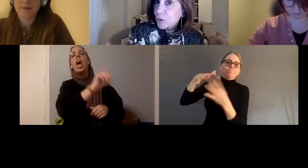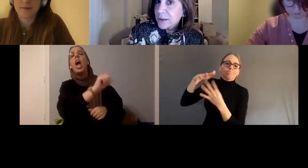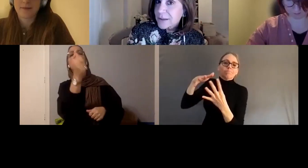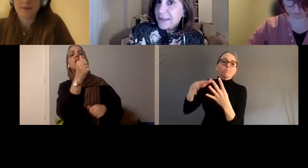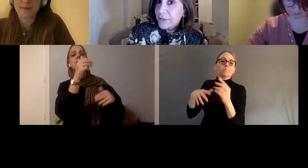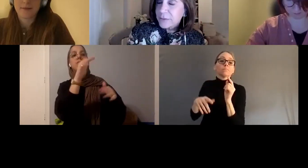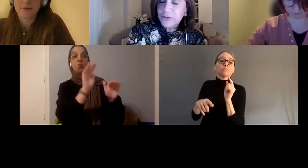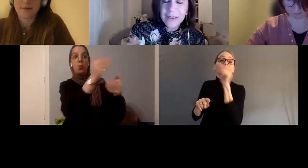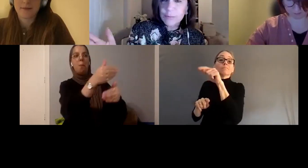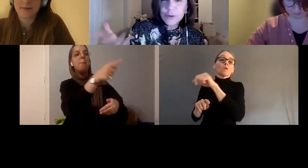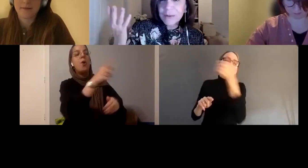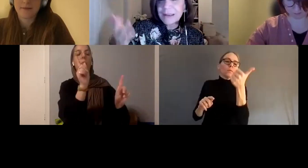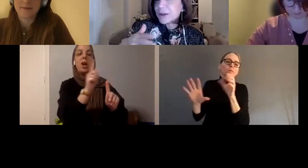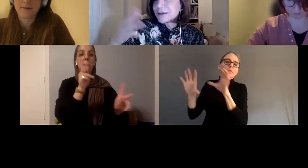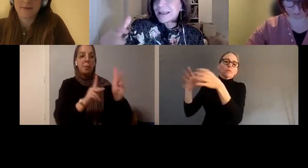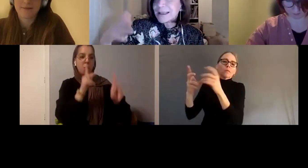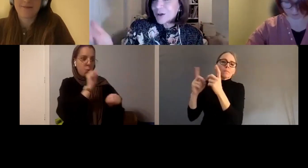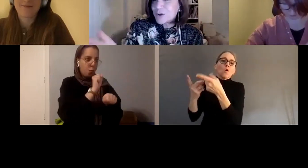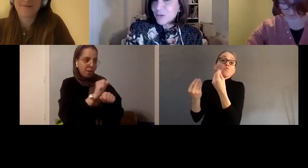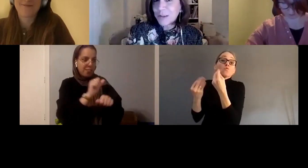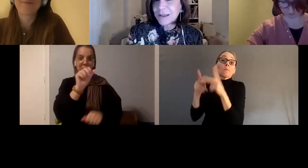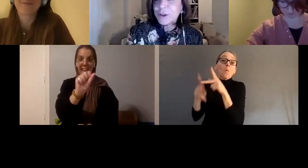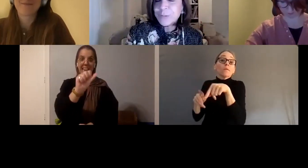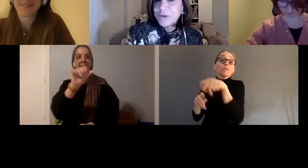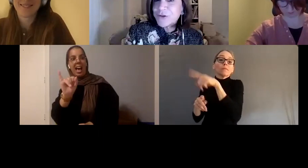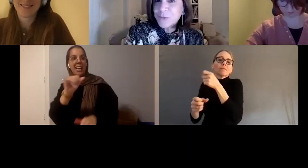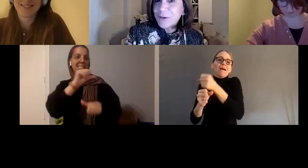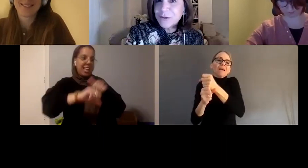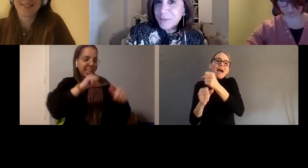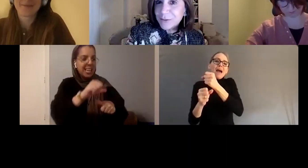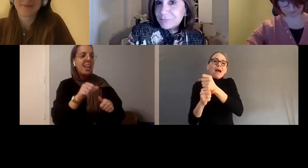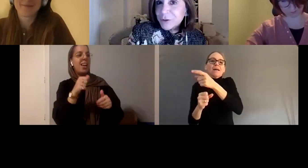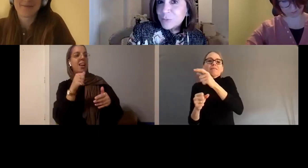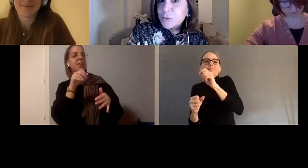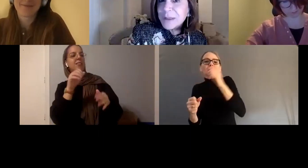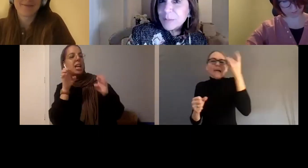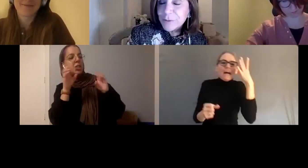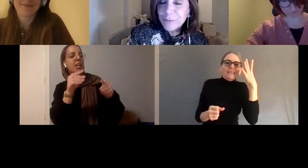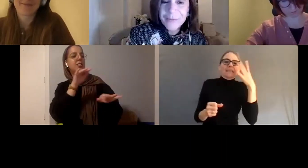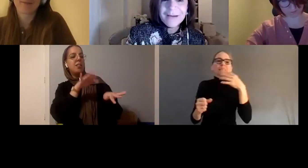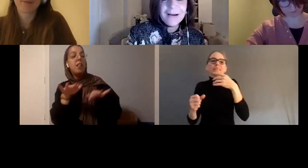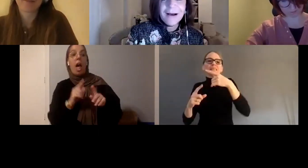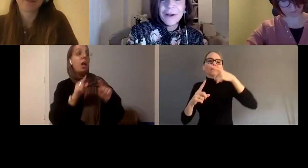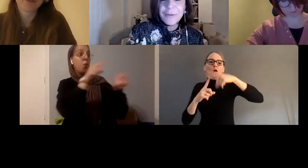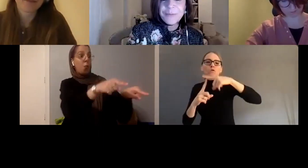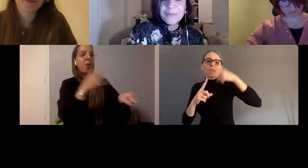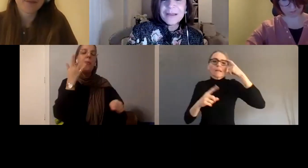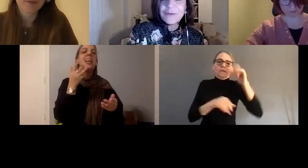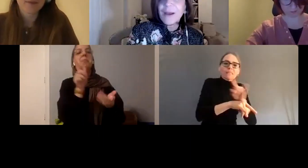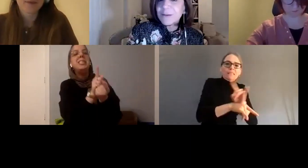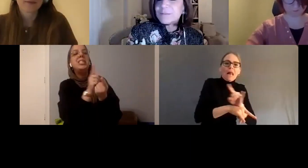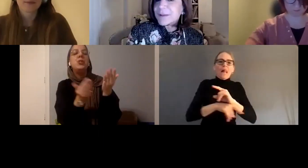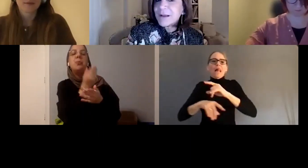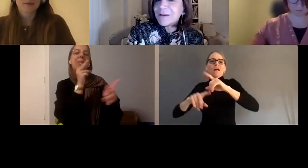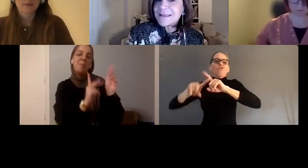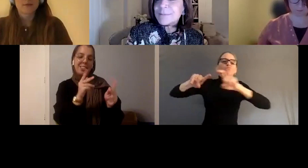scientists working together. And so they had put me in there as like an extra thing, just so I could meet, you know, new people. So